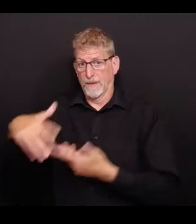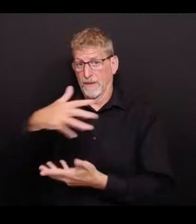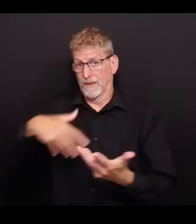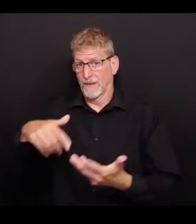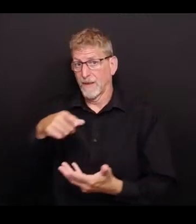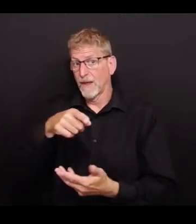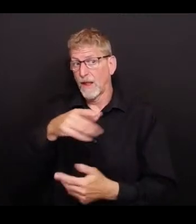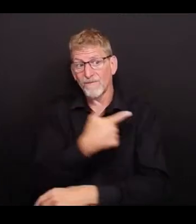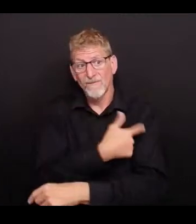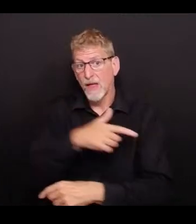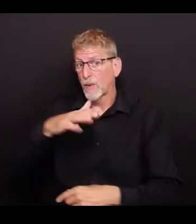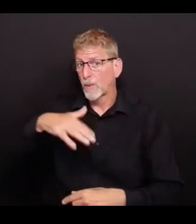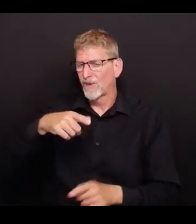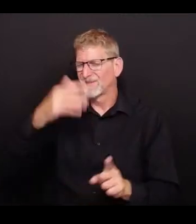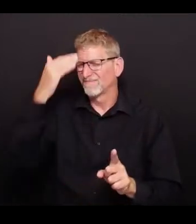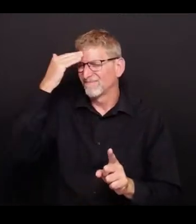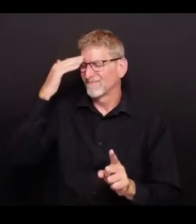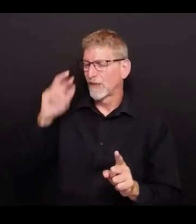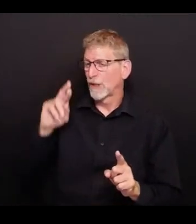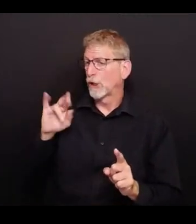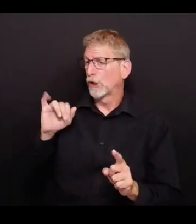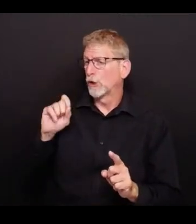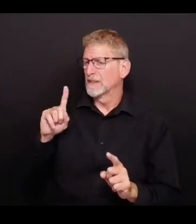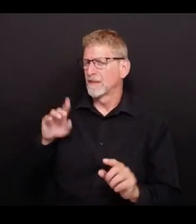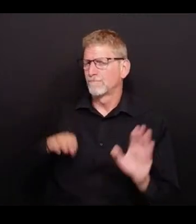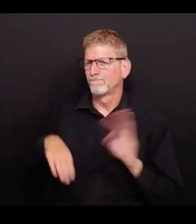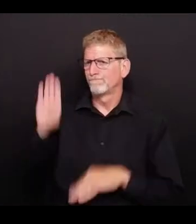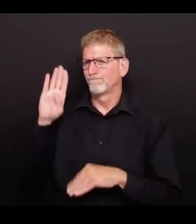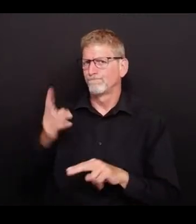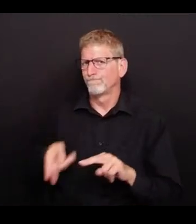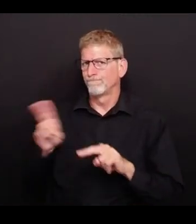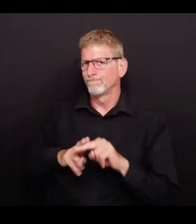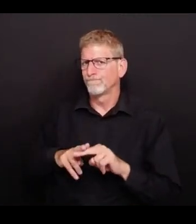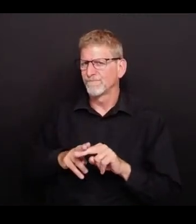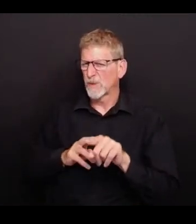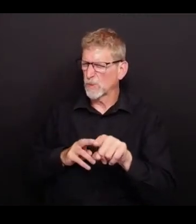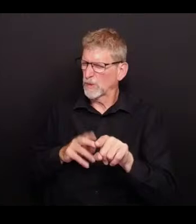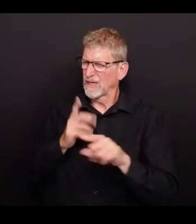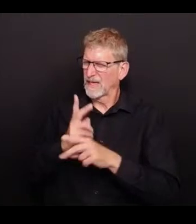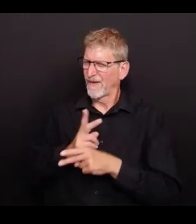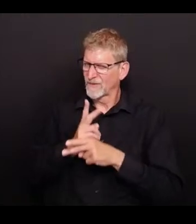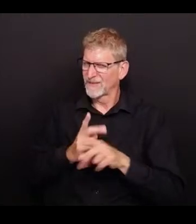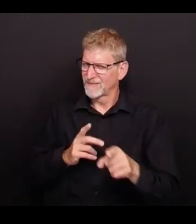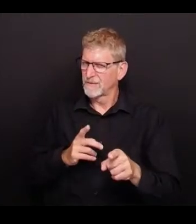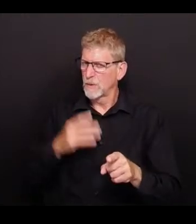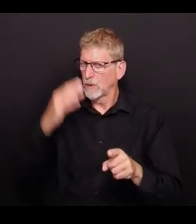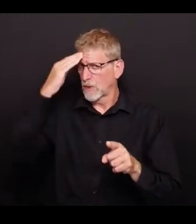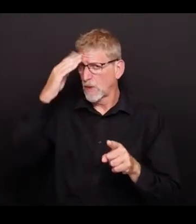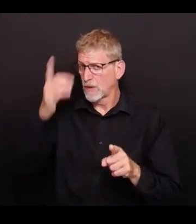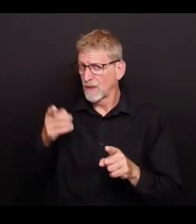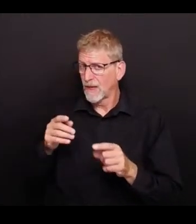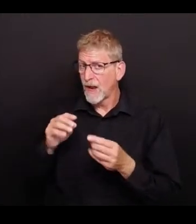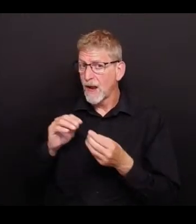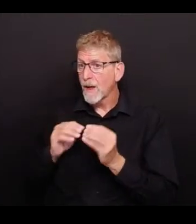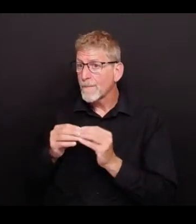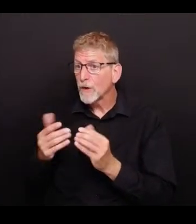that increases, your risk for acquiring COVID. And while our case numbers